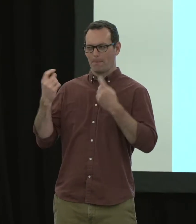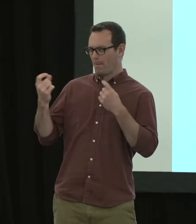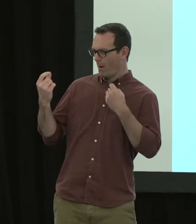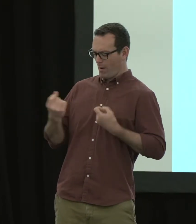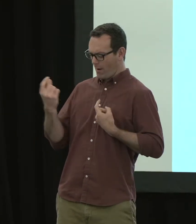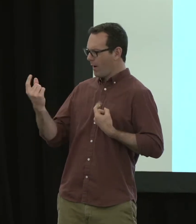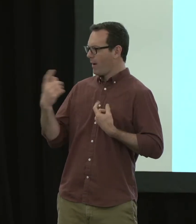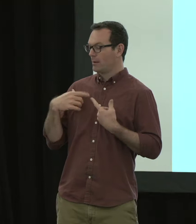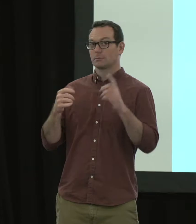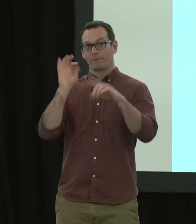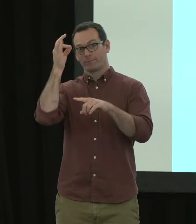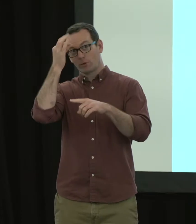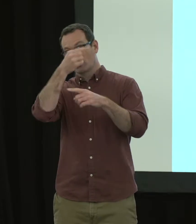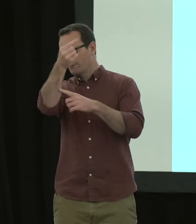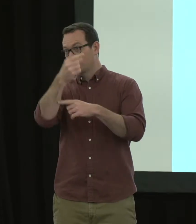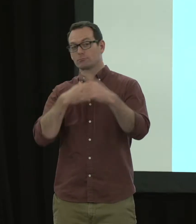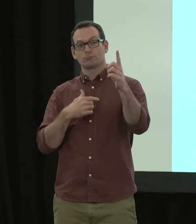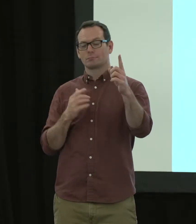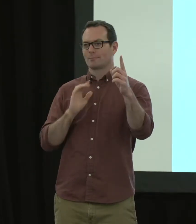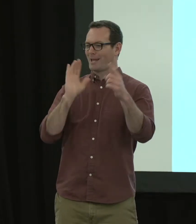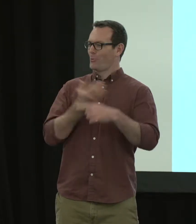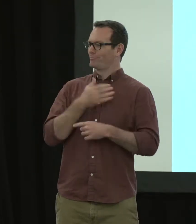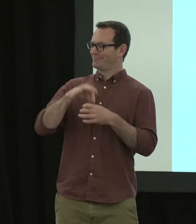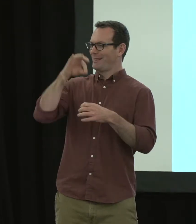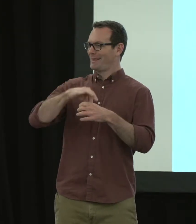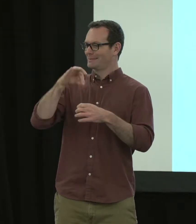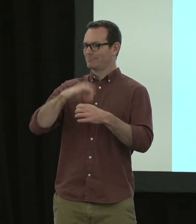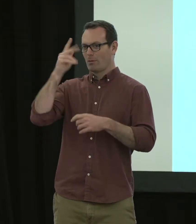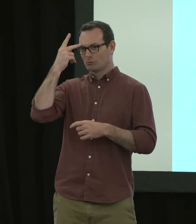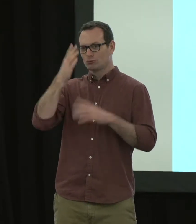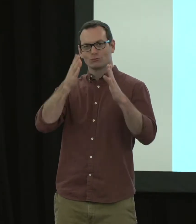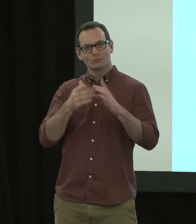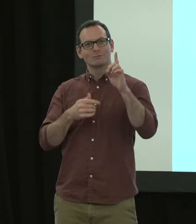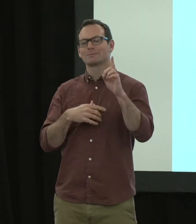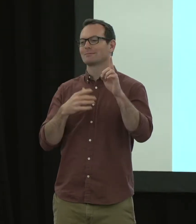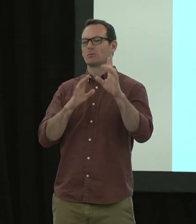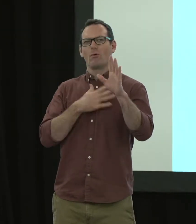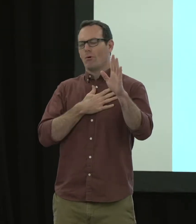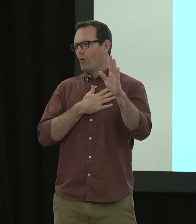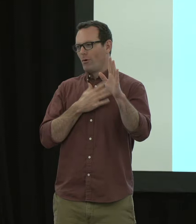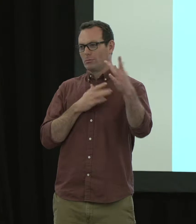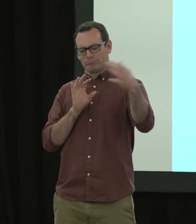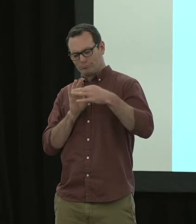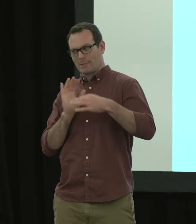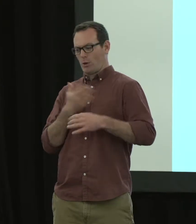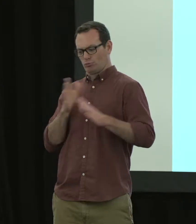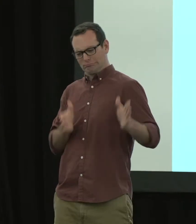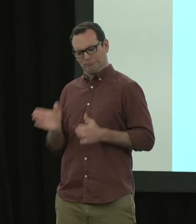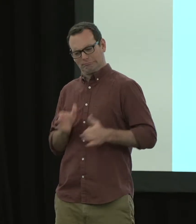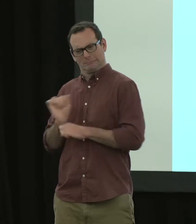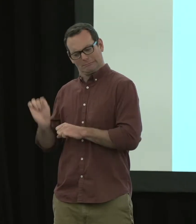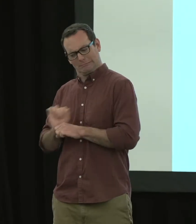in the federal government from our elected politicians is phenomenal with the work we're doing